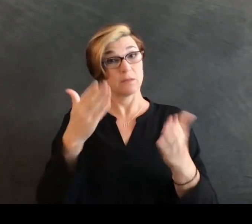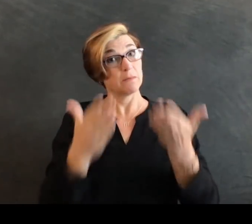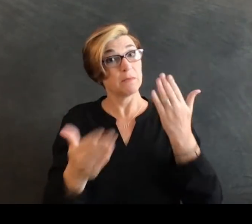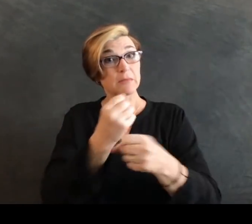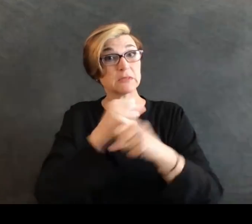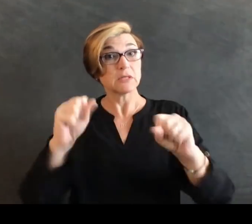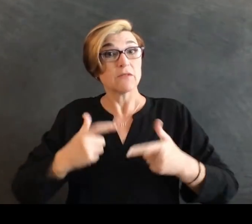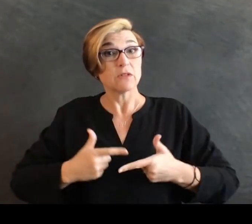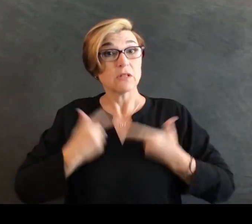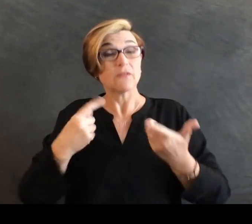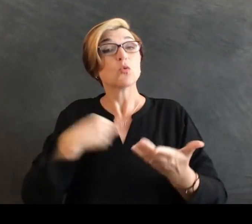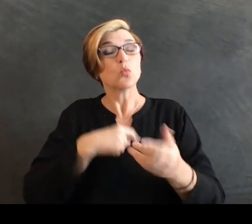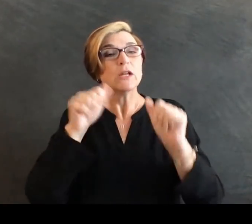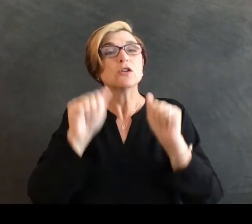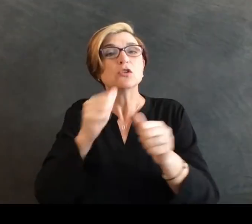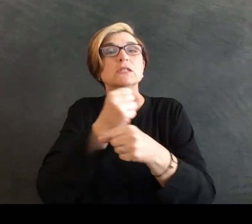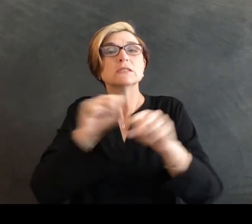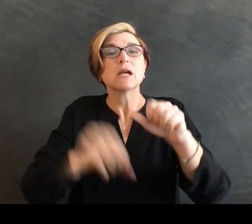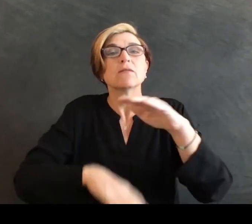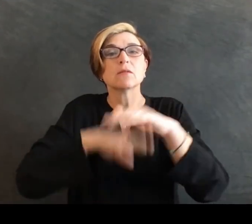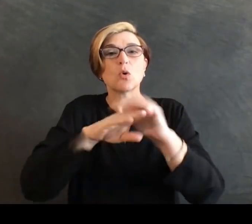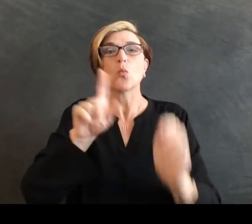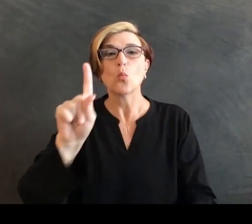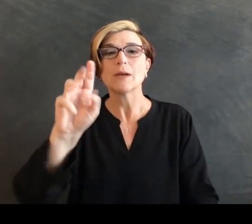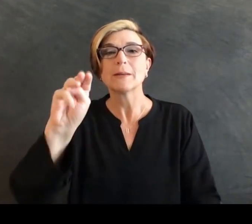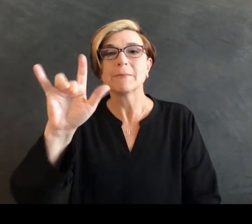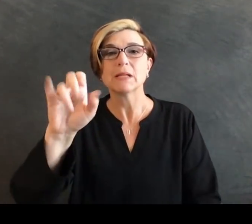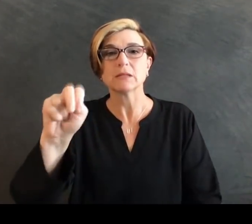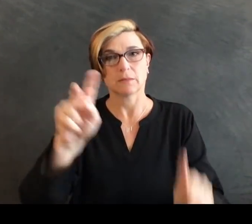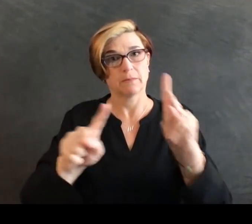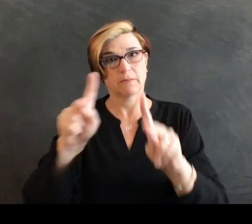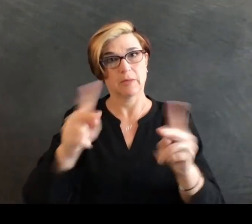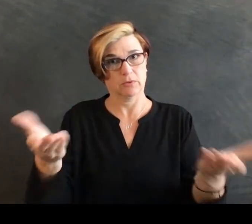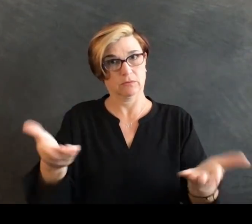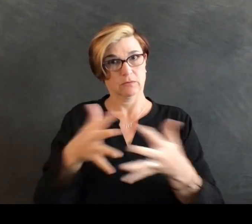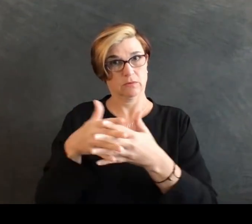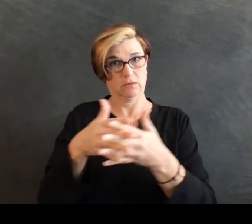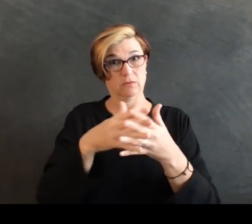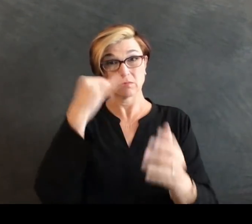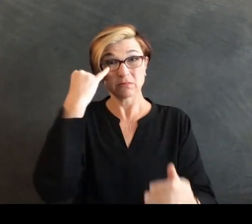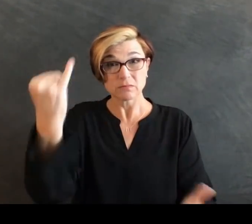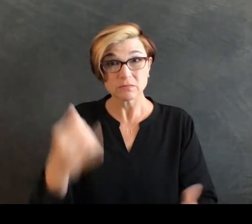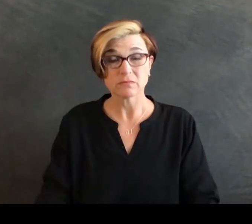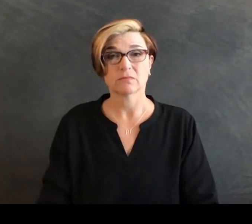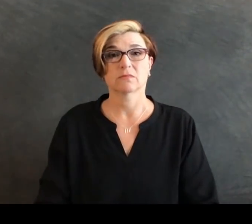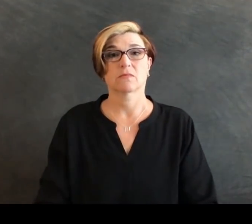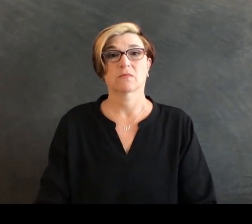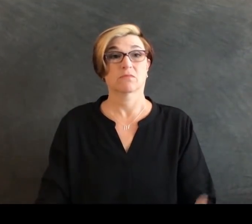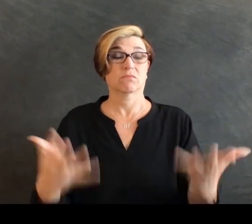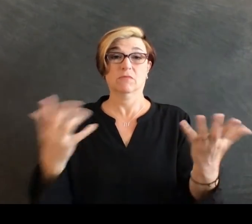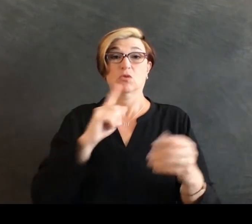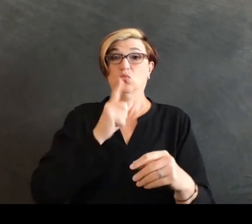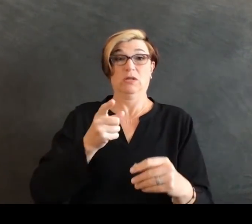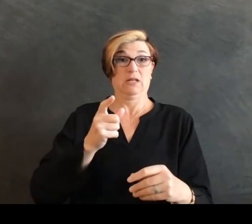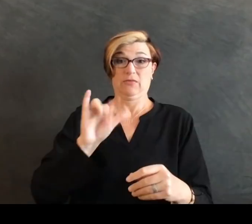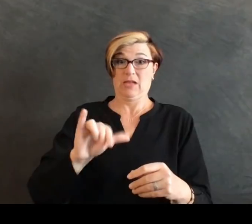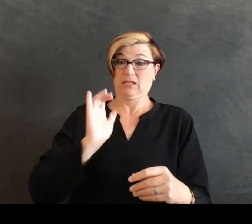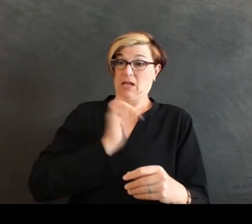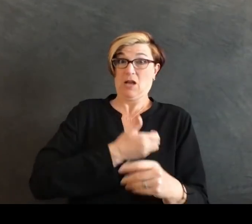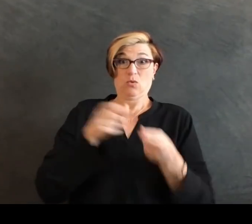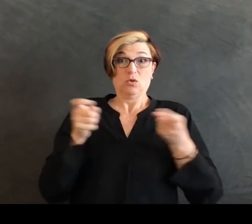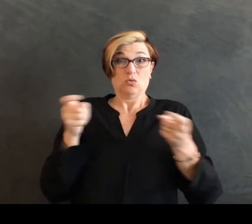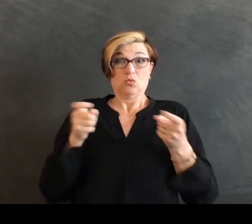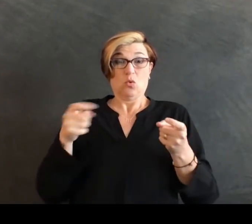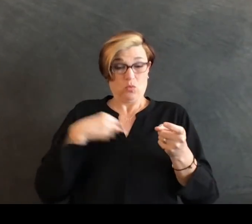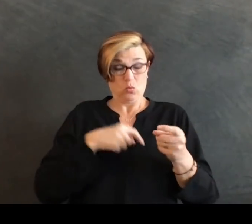lives. Our future is in our own hands, and the choices and sacrifices we make will determine the